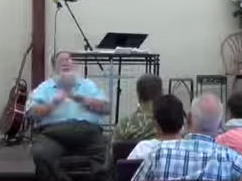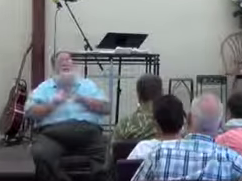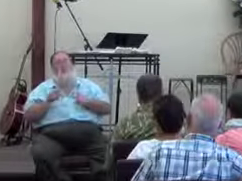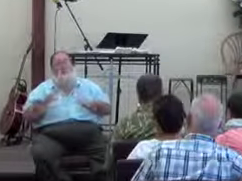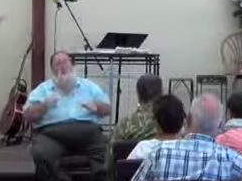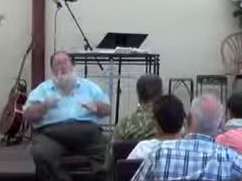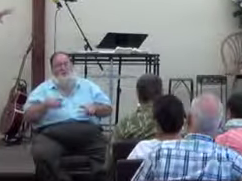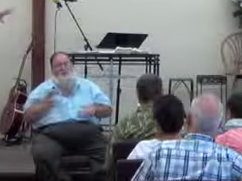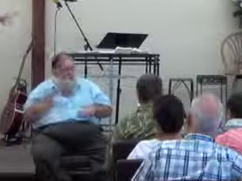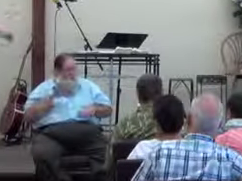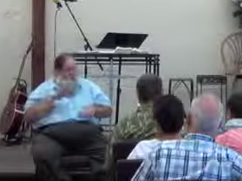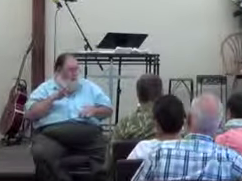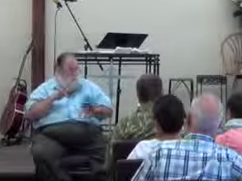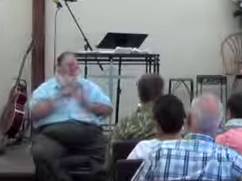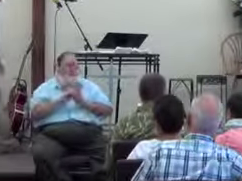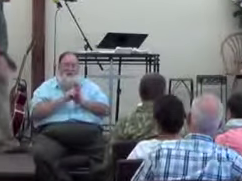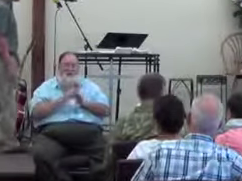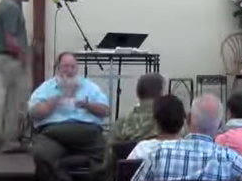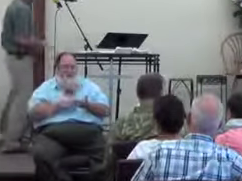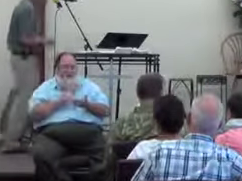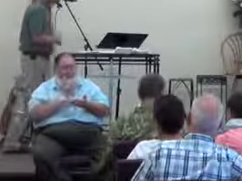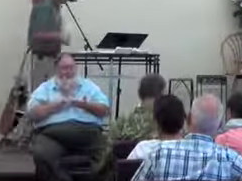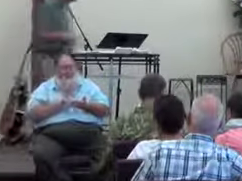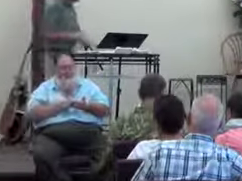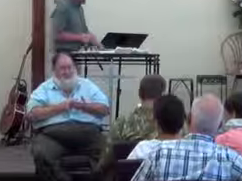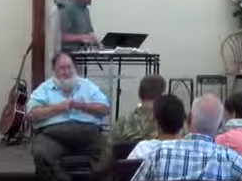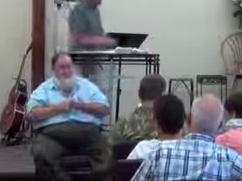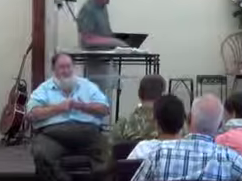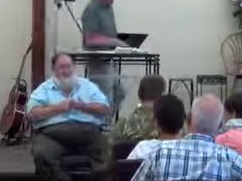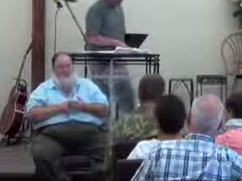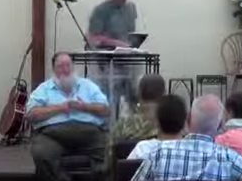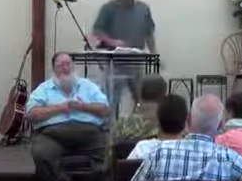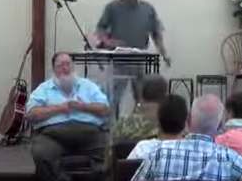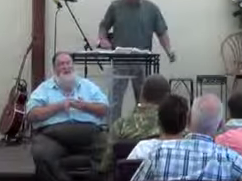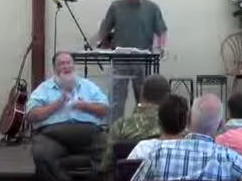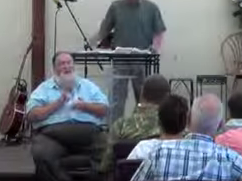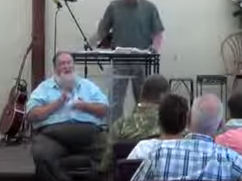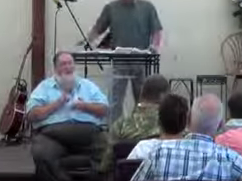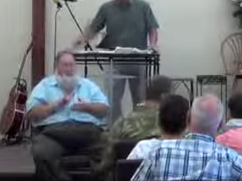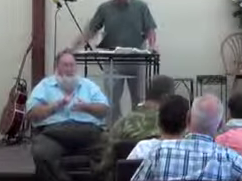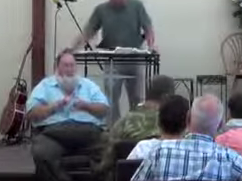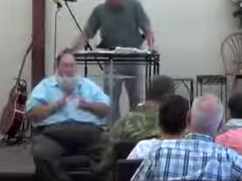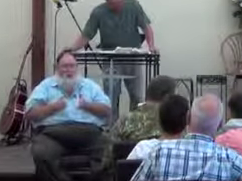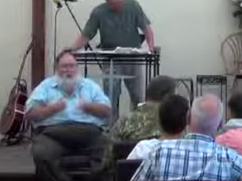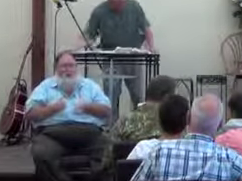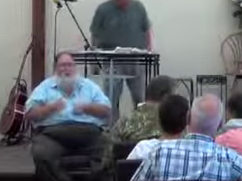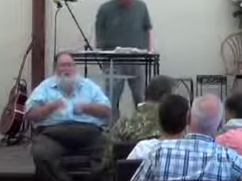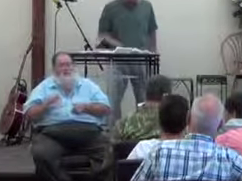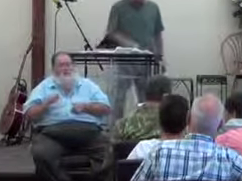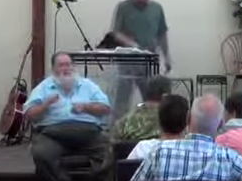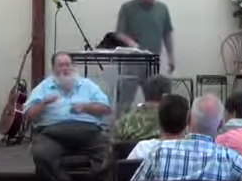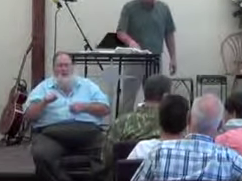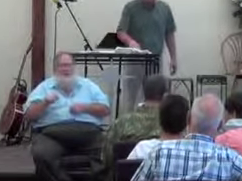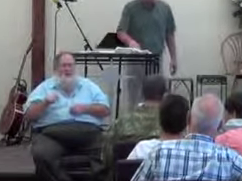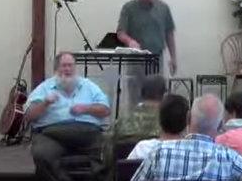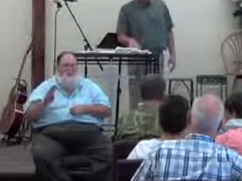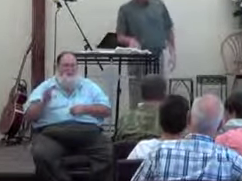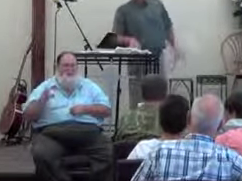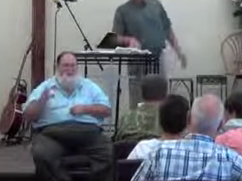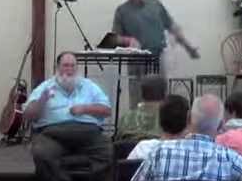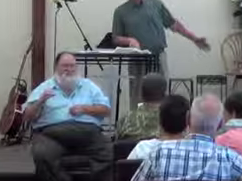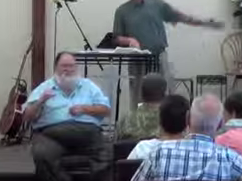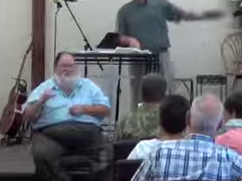sometimes. And in this case, when we look at Belshazzar, he neglected the example. And he had a big party, a big great